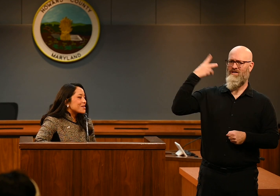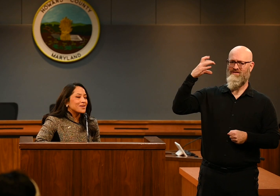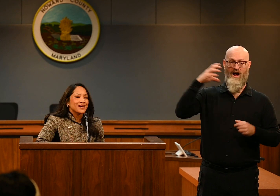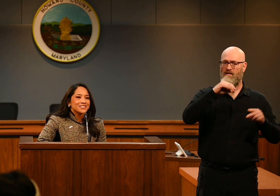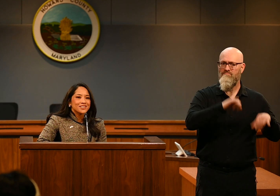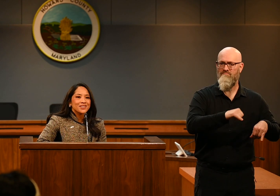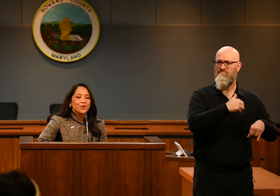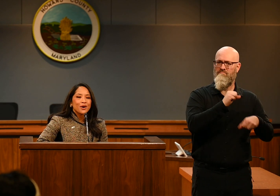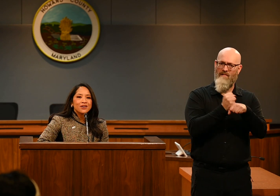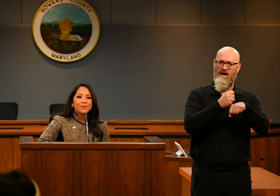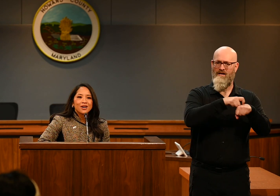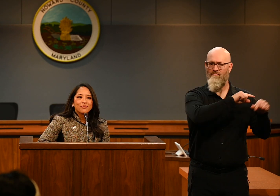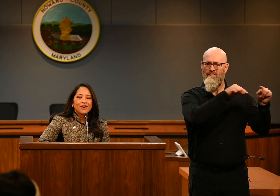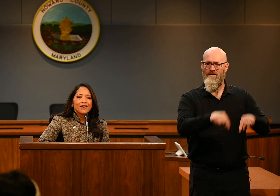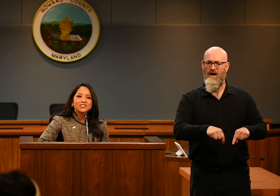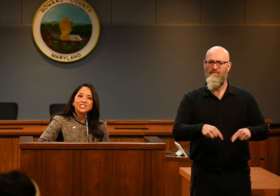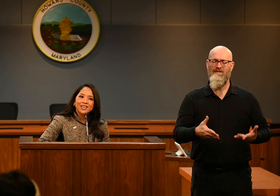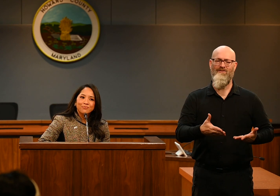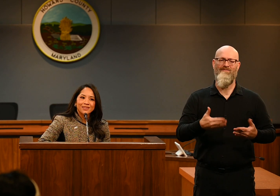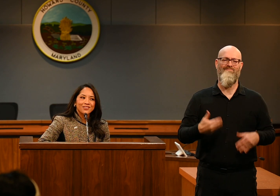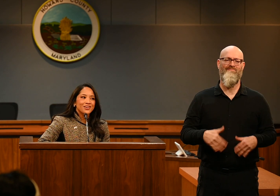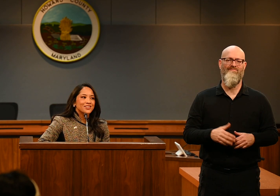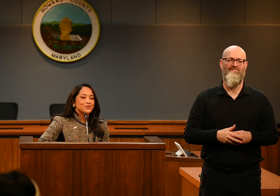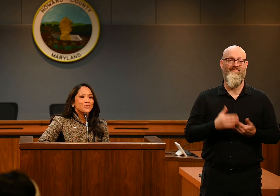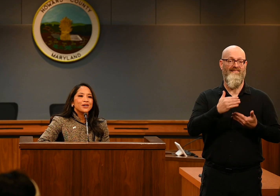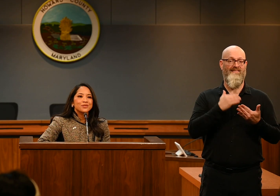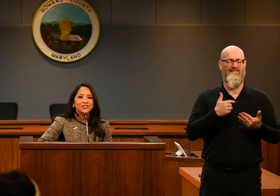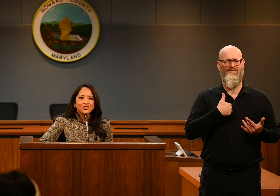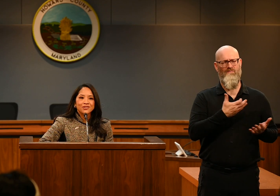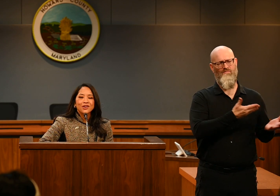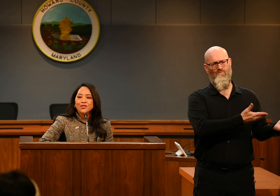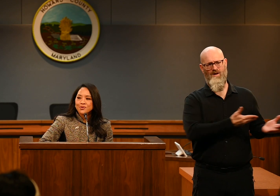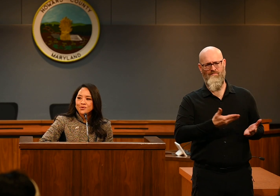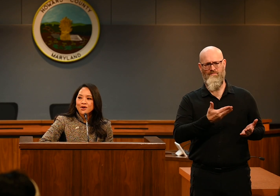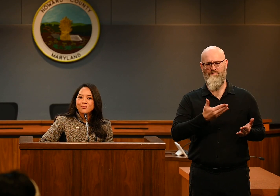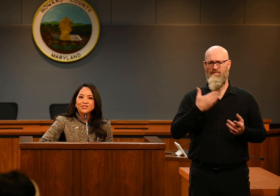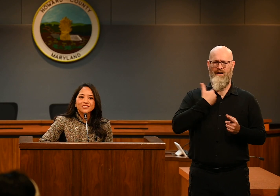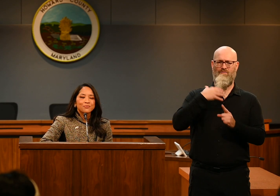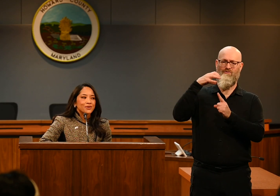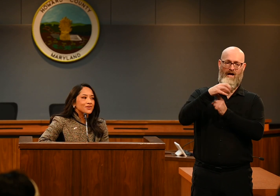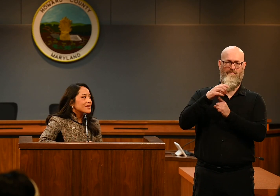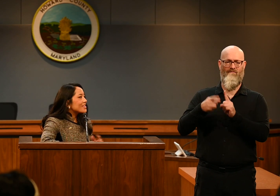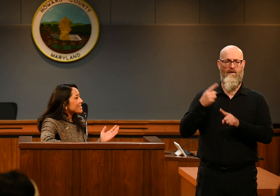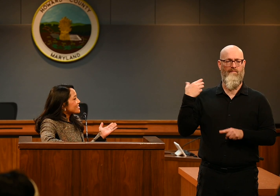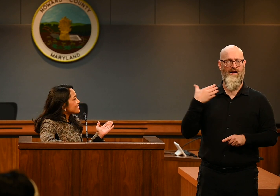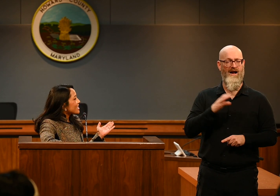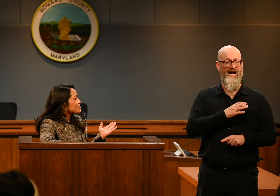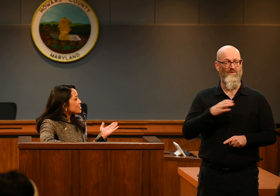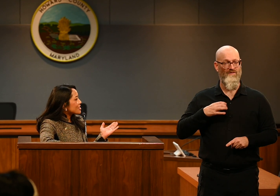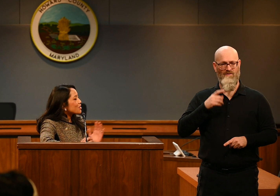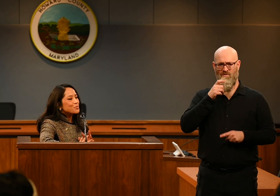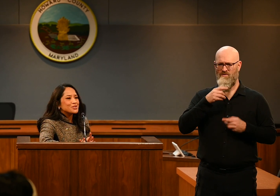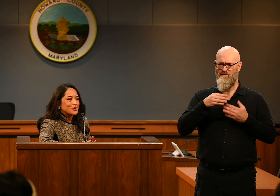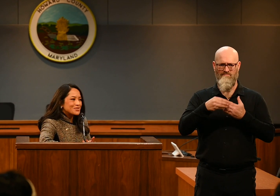now I'd like to welcome up a champion in our council who helped to usher through our emergency bill. That is